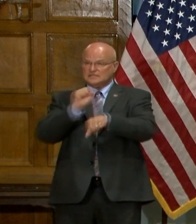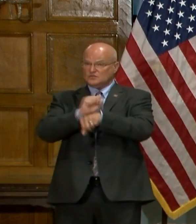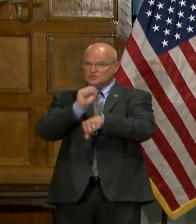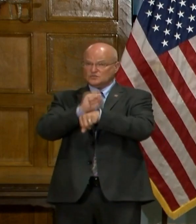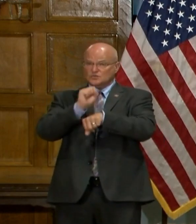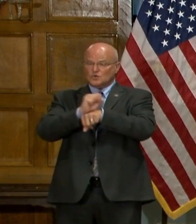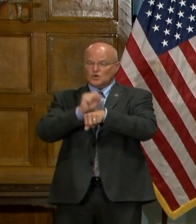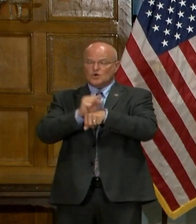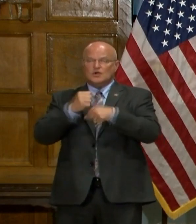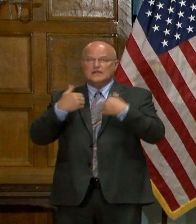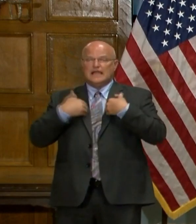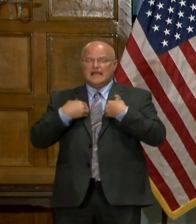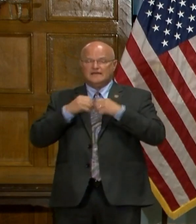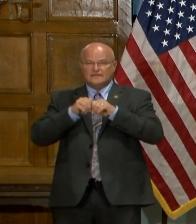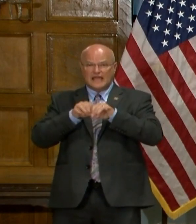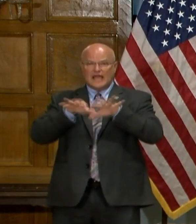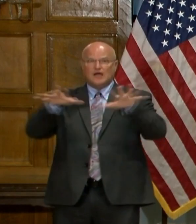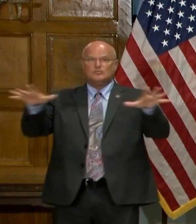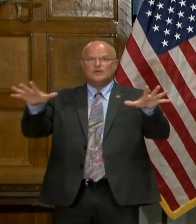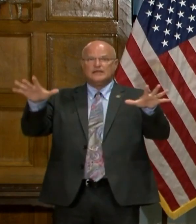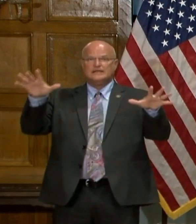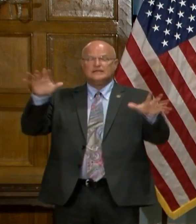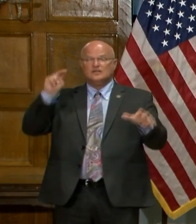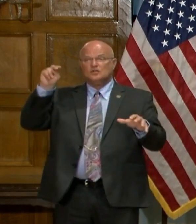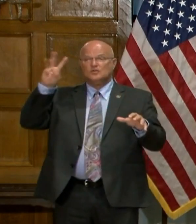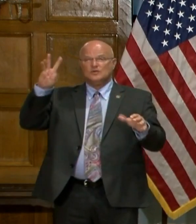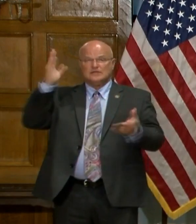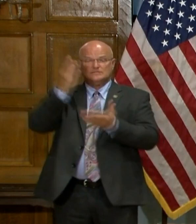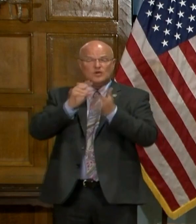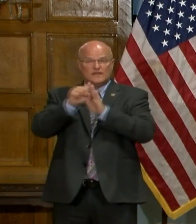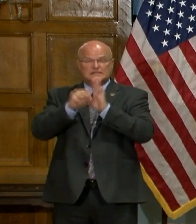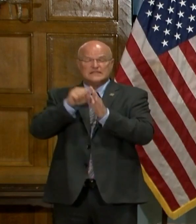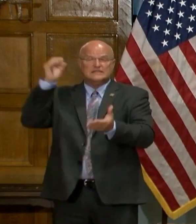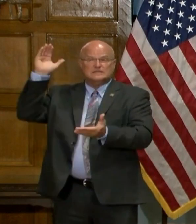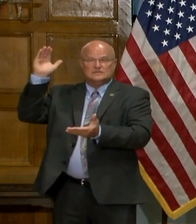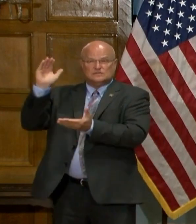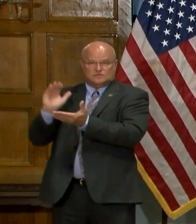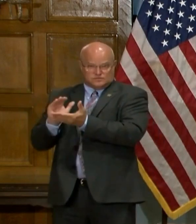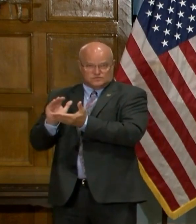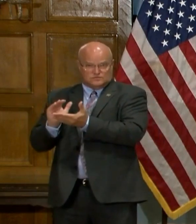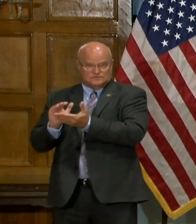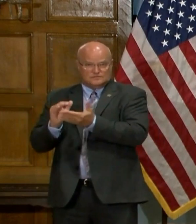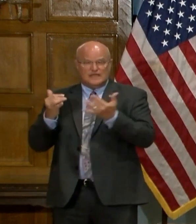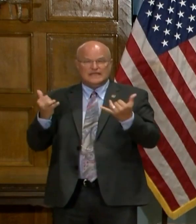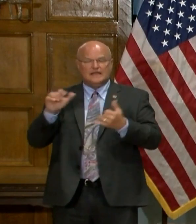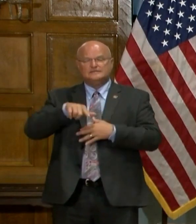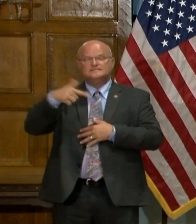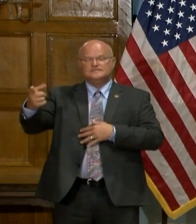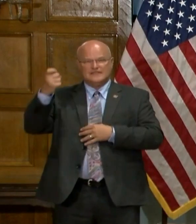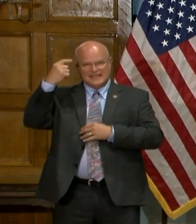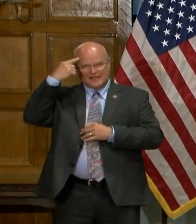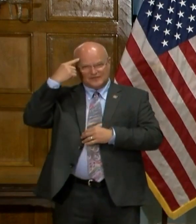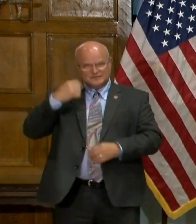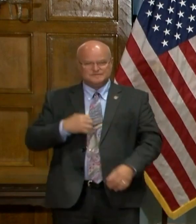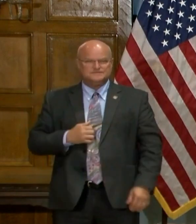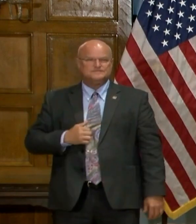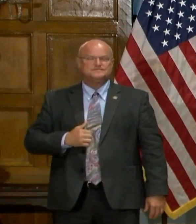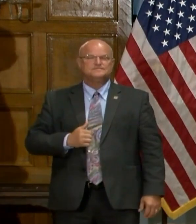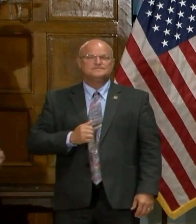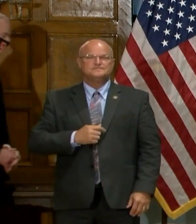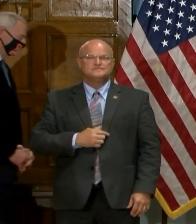work to bring the outbreak in the northwest part of the state under control. With that, I'll turn it back over to the governor.